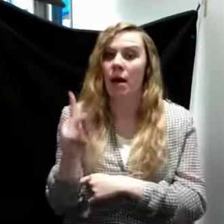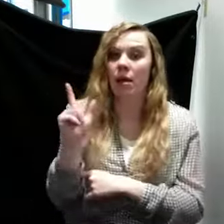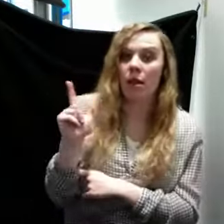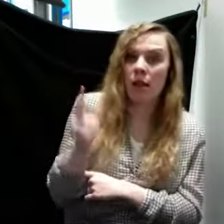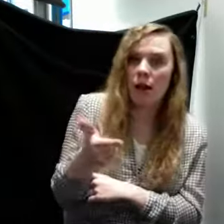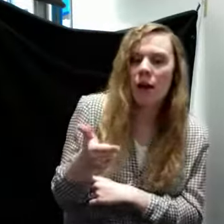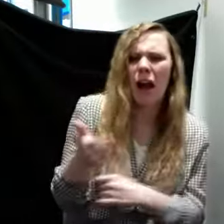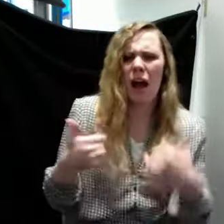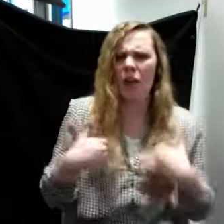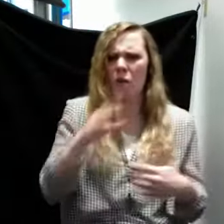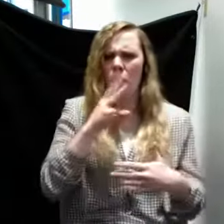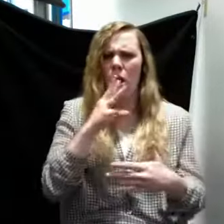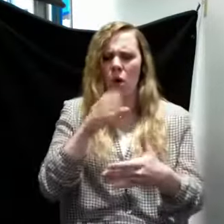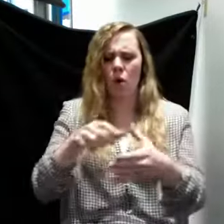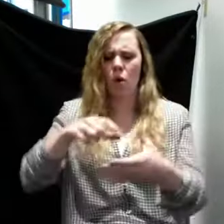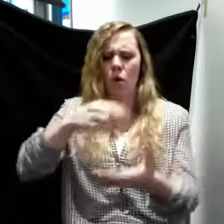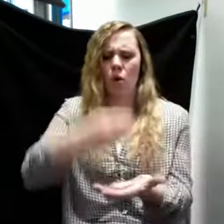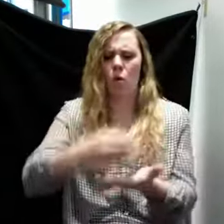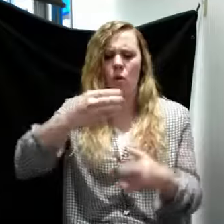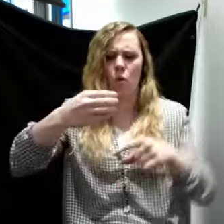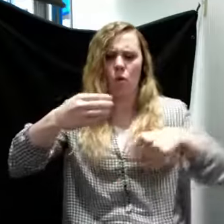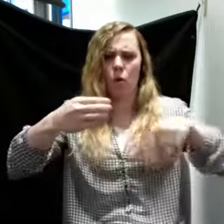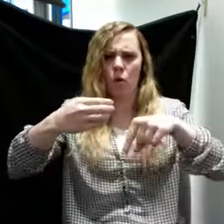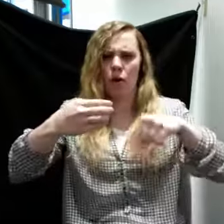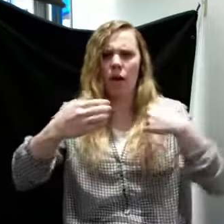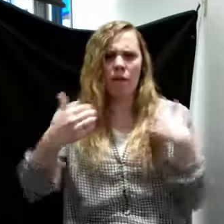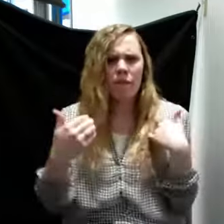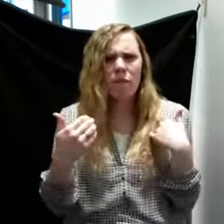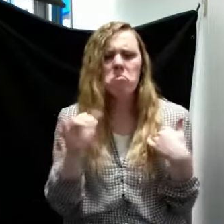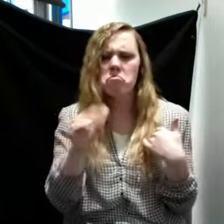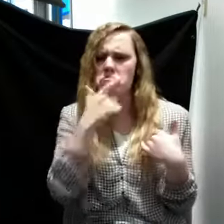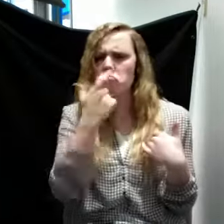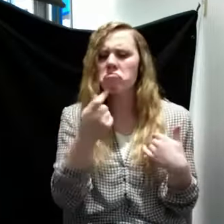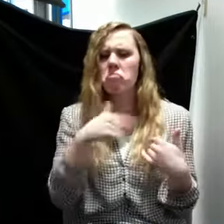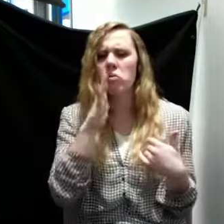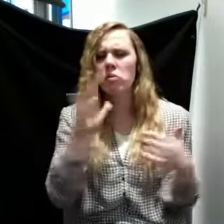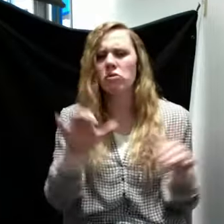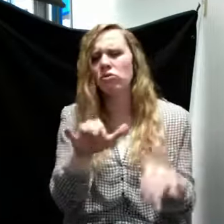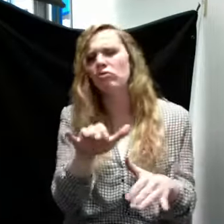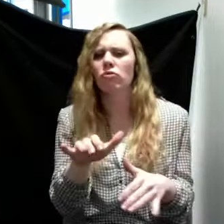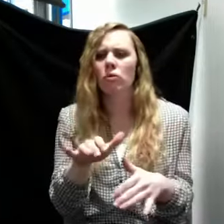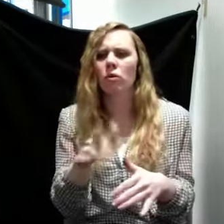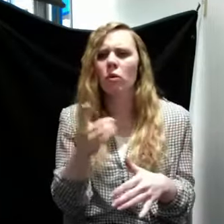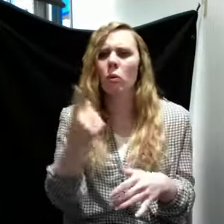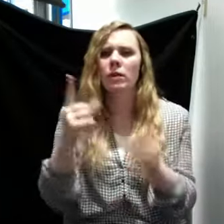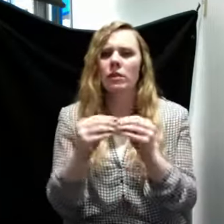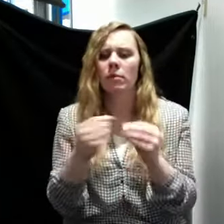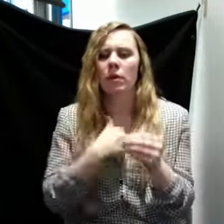there is moisture all around the outside of it. I did this, we'll do it here in a little bit, one time I was talking about condensation with these fourth grade